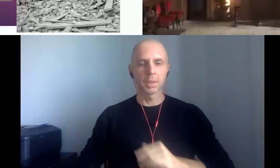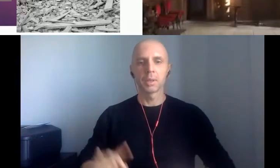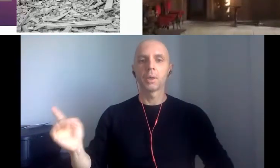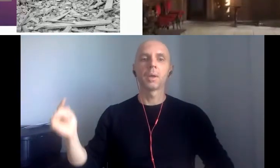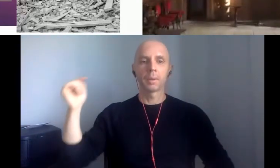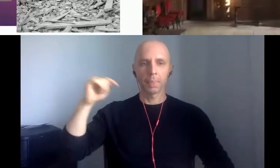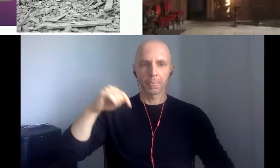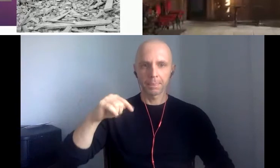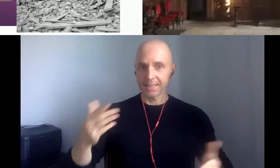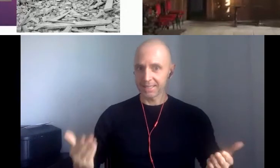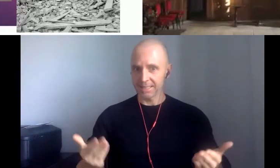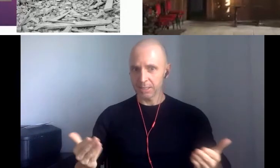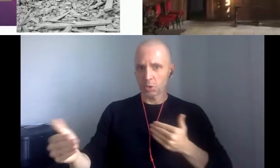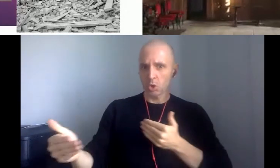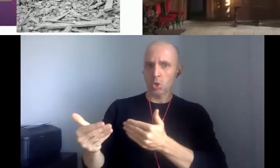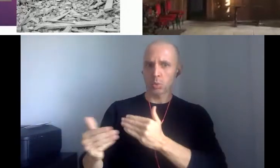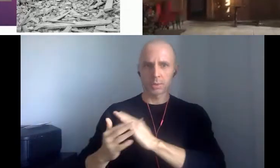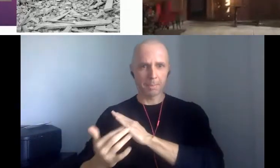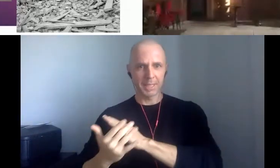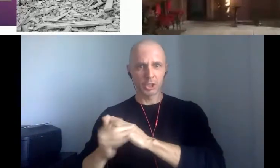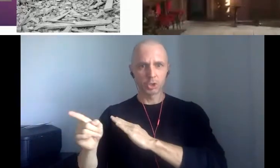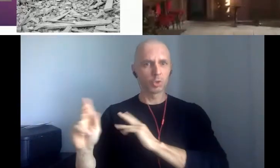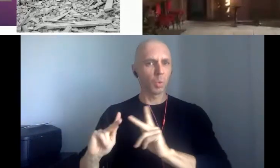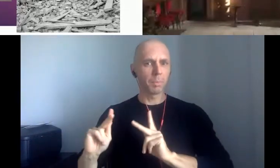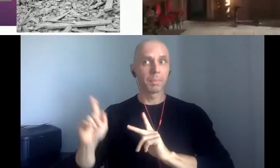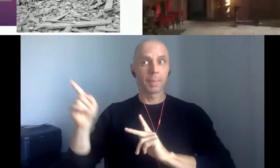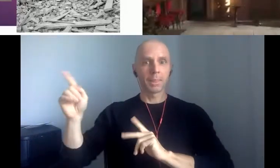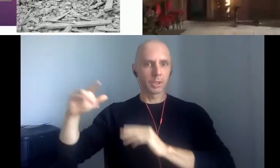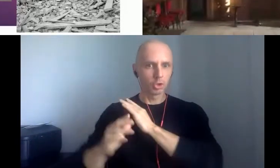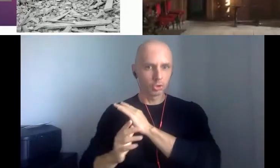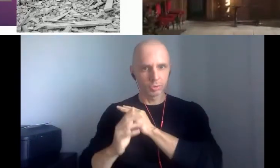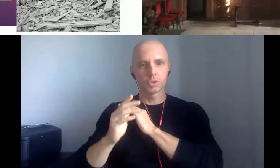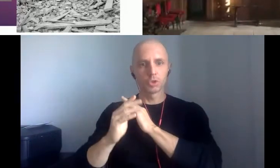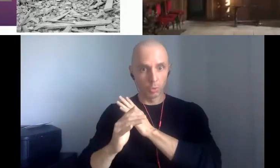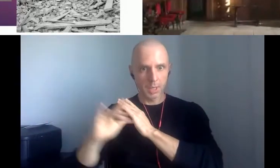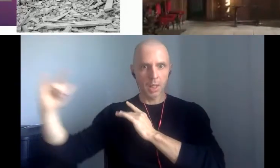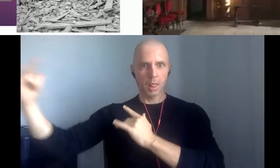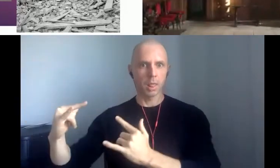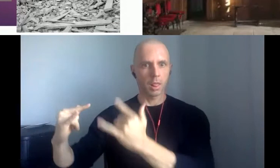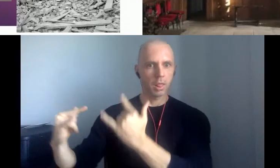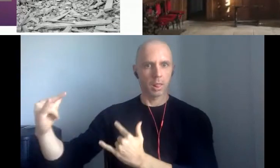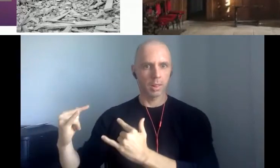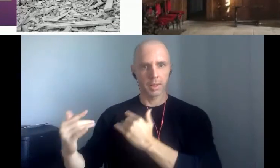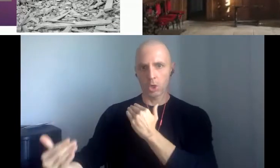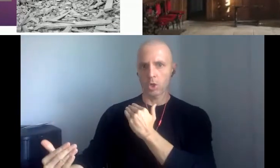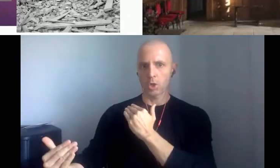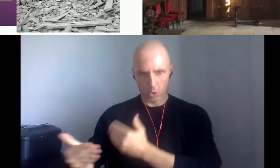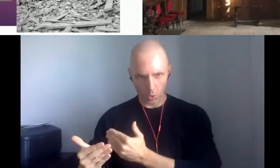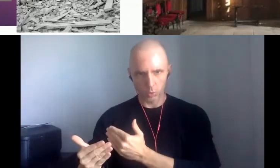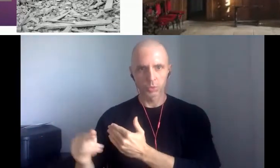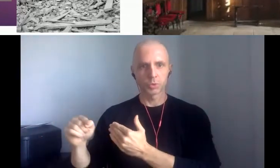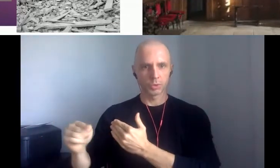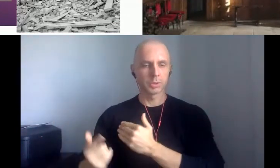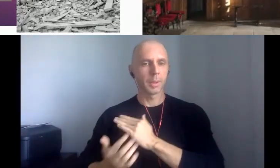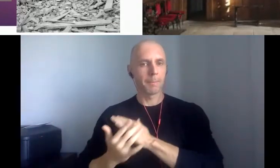shallow pebble beaches near us. So there's constant threat of invasion. And the castle was marked